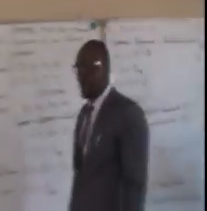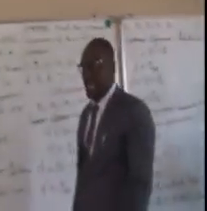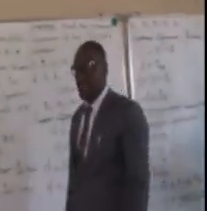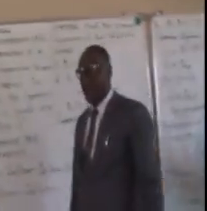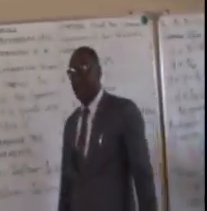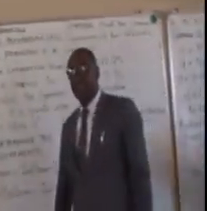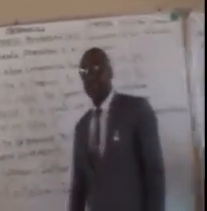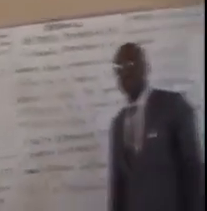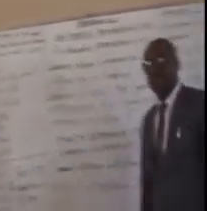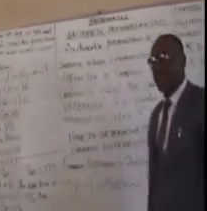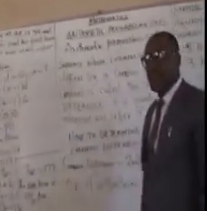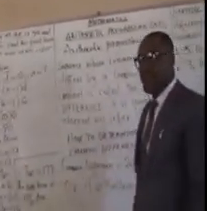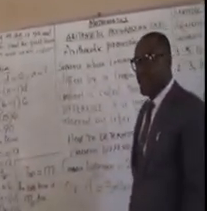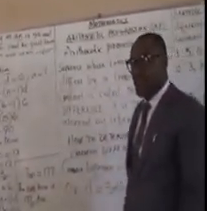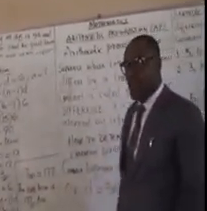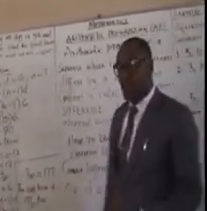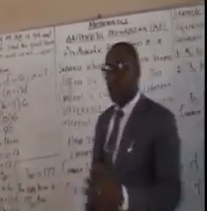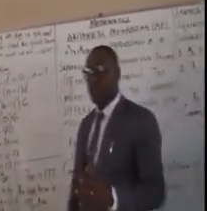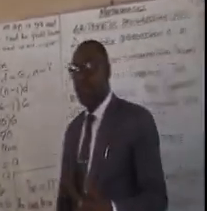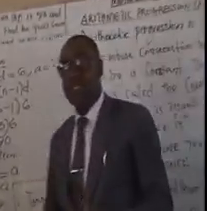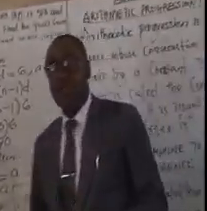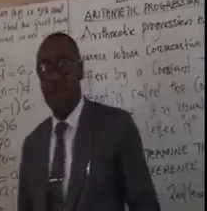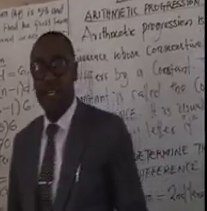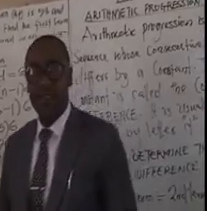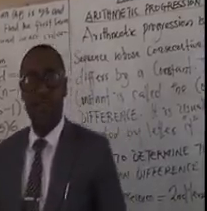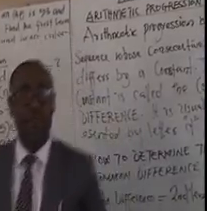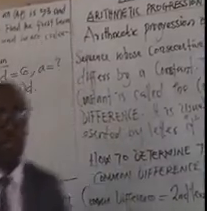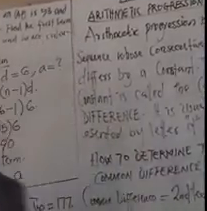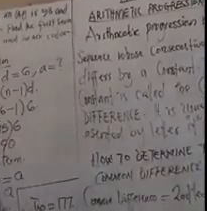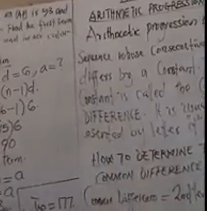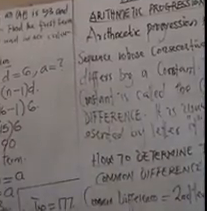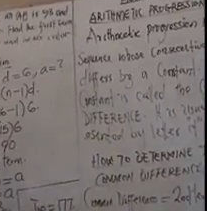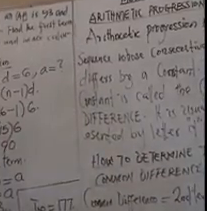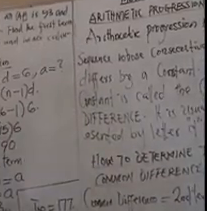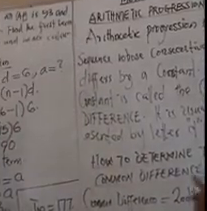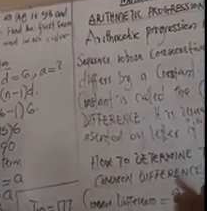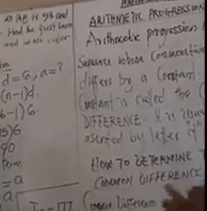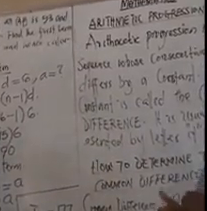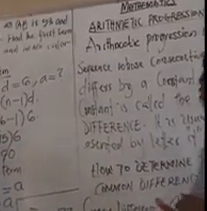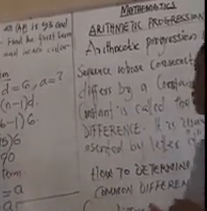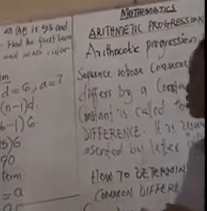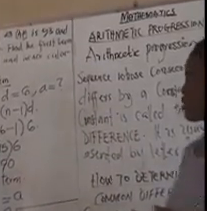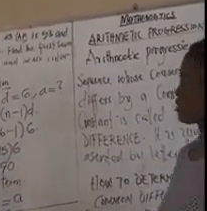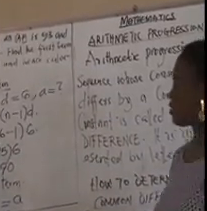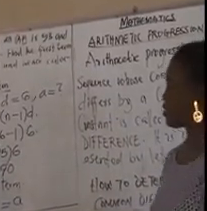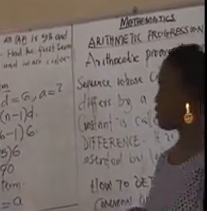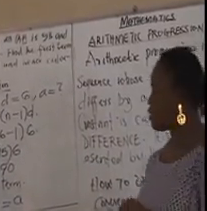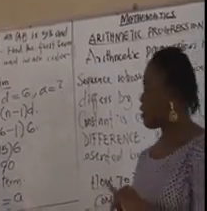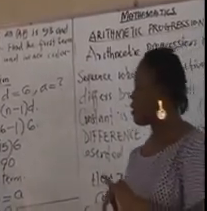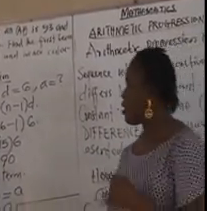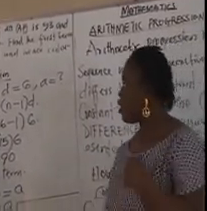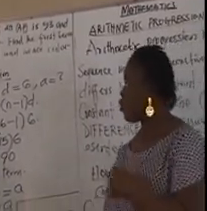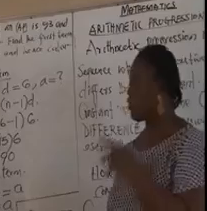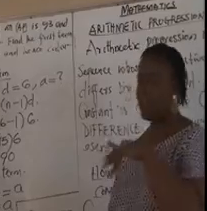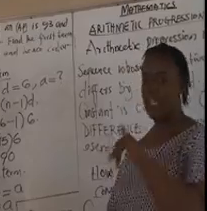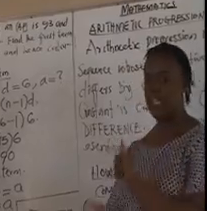up with this last one, which was a bit different from the first 2 examples we established. We